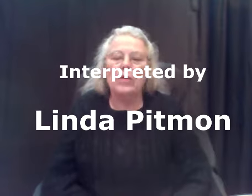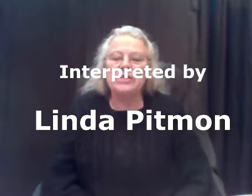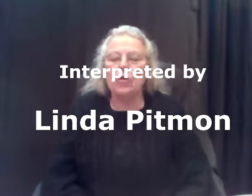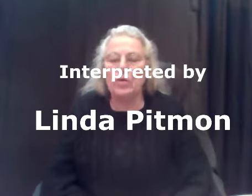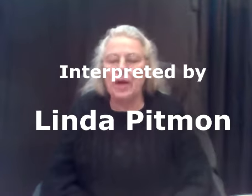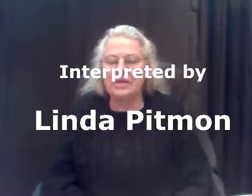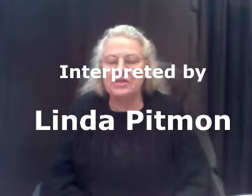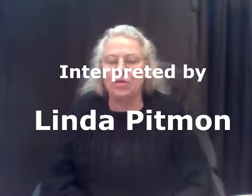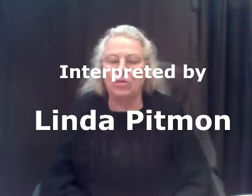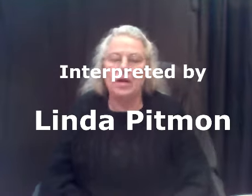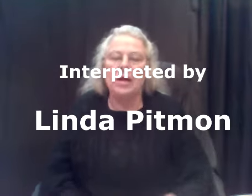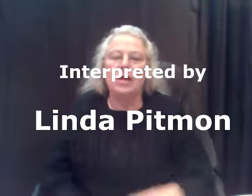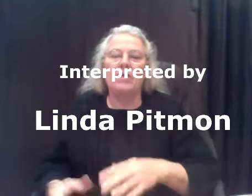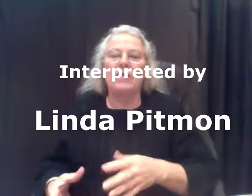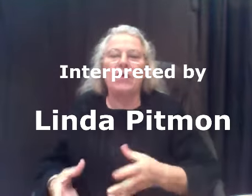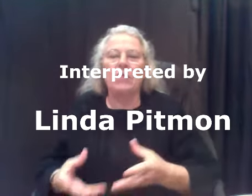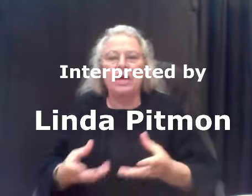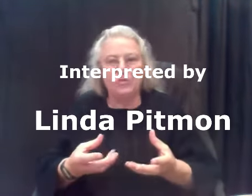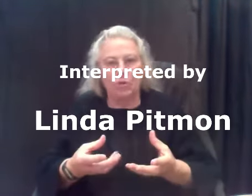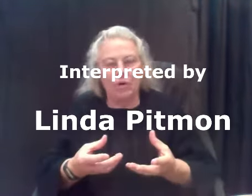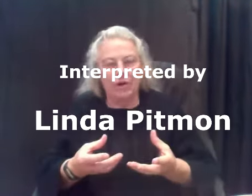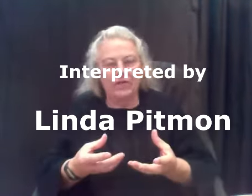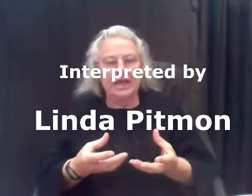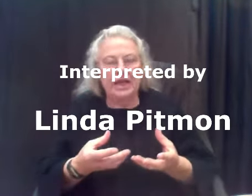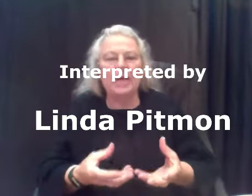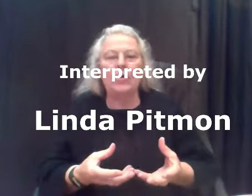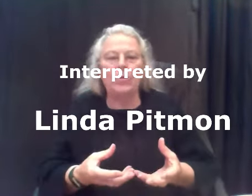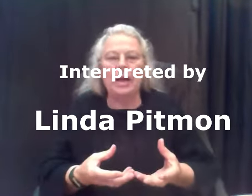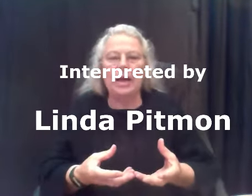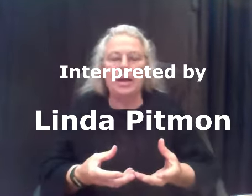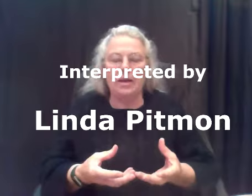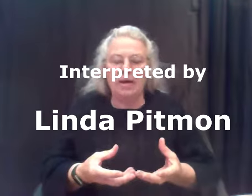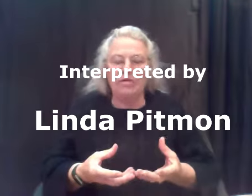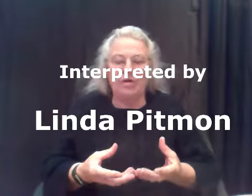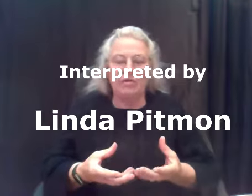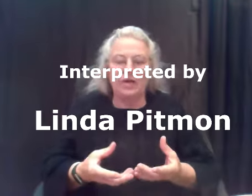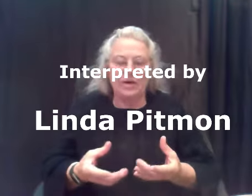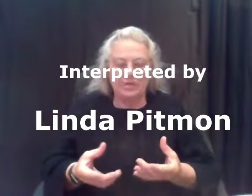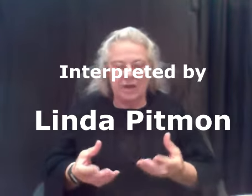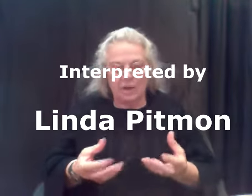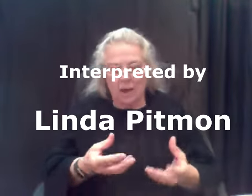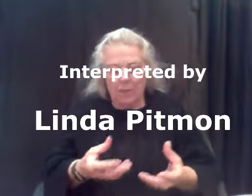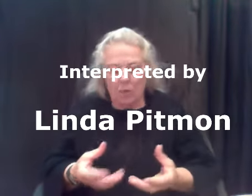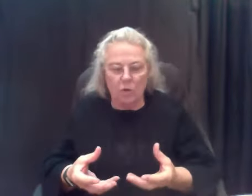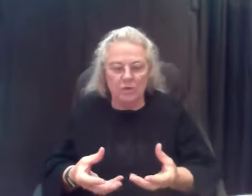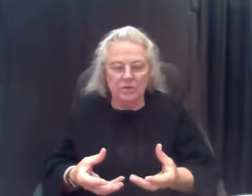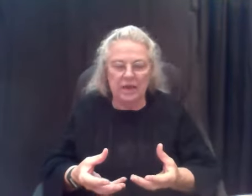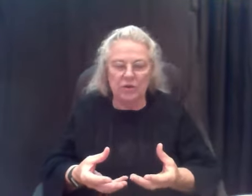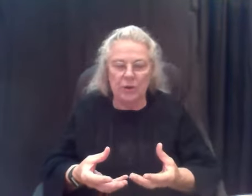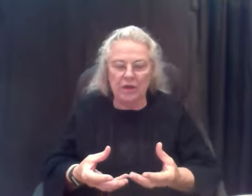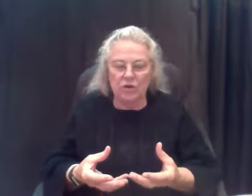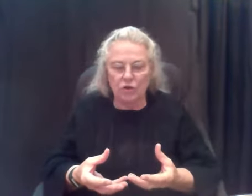Restore my soul. That one is more of an intermediate level. There's a couple words that need to be